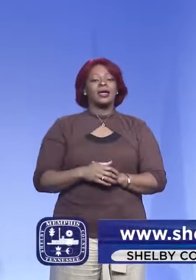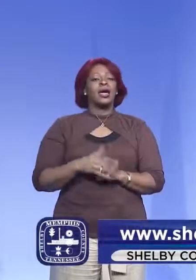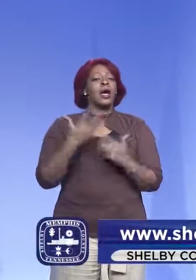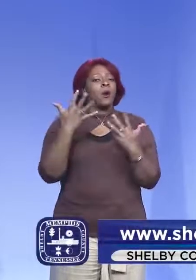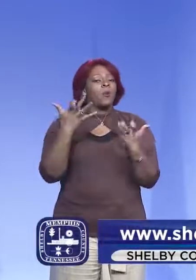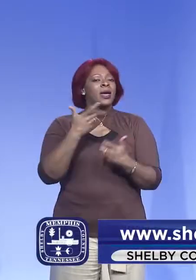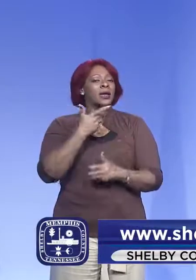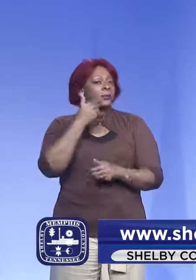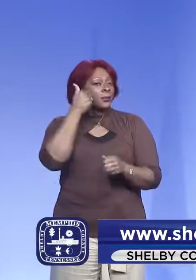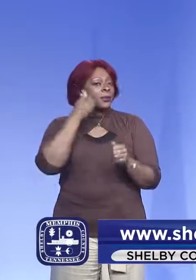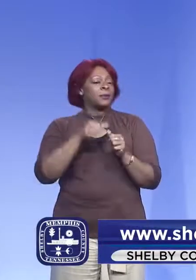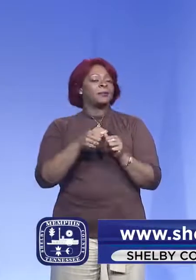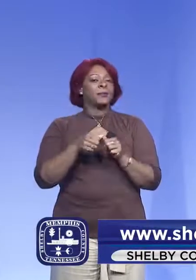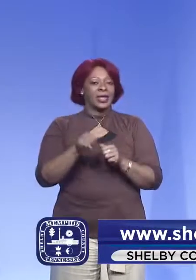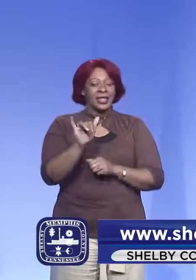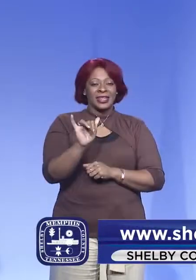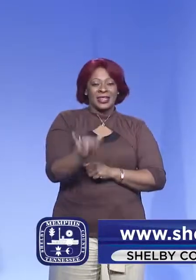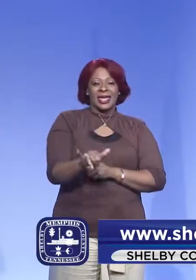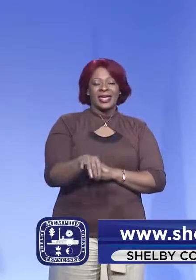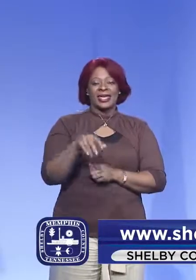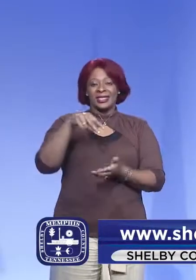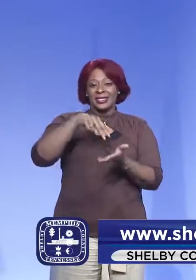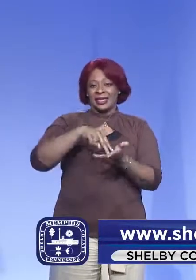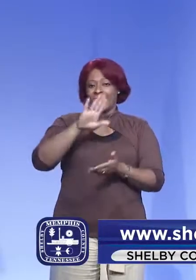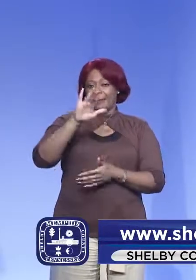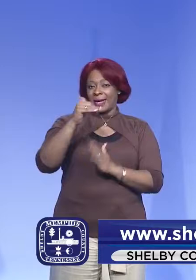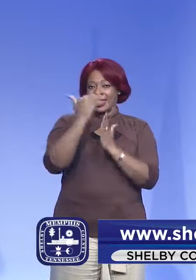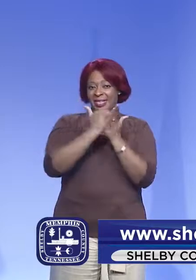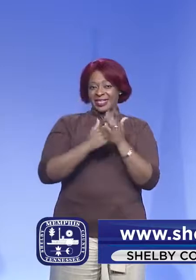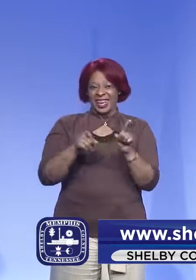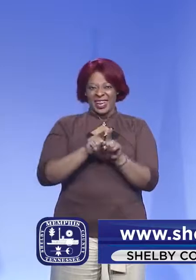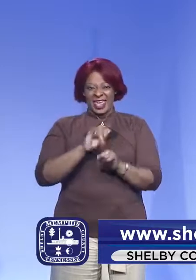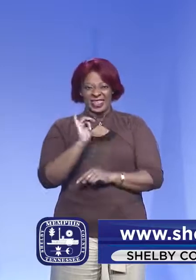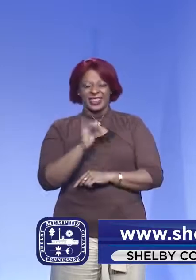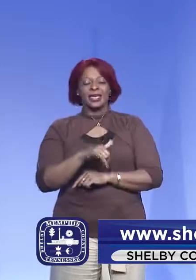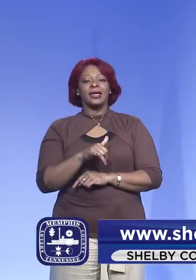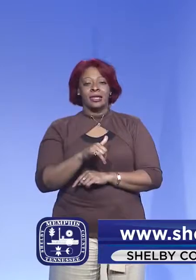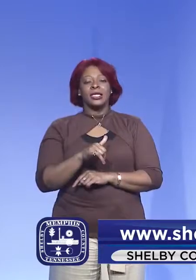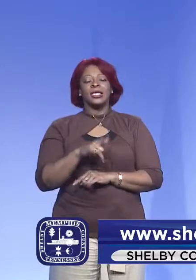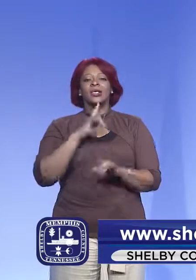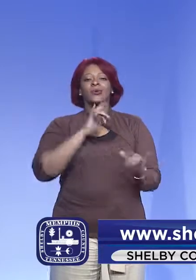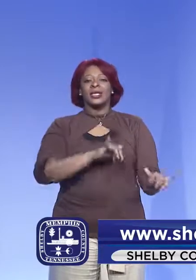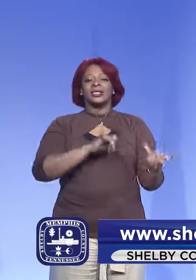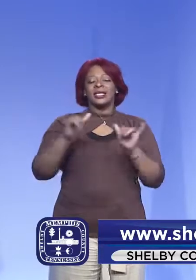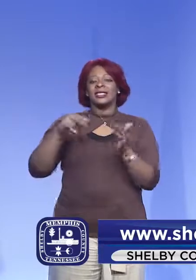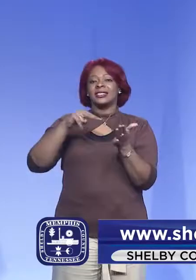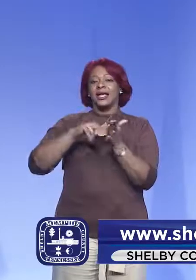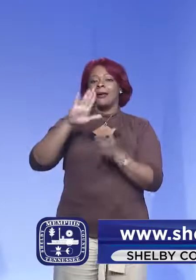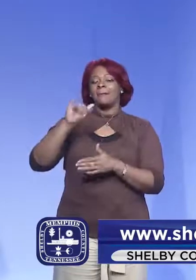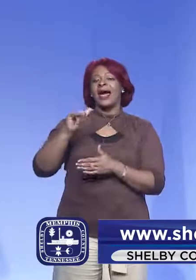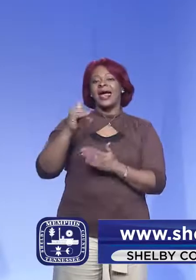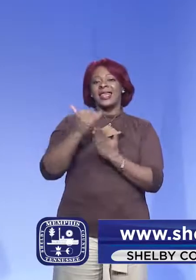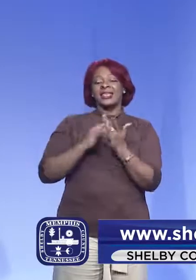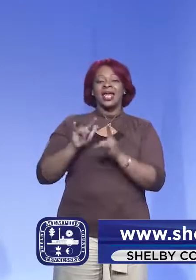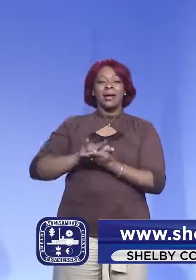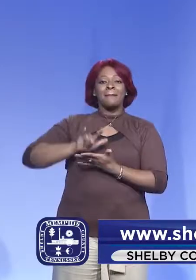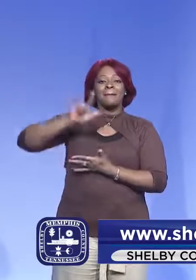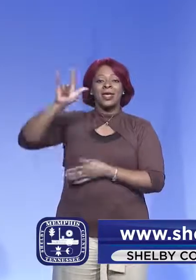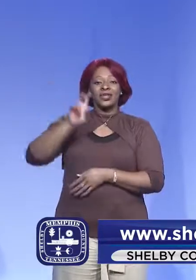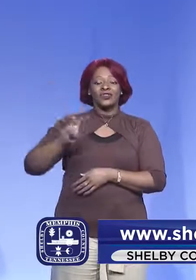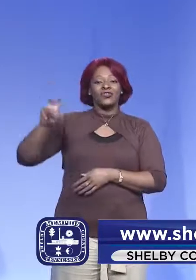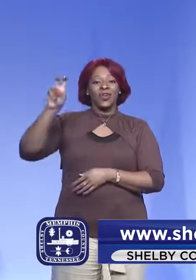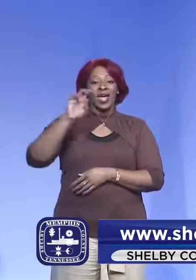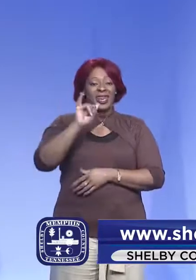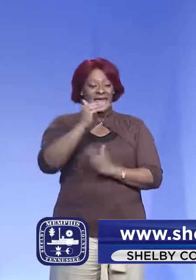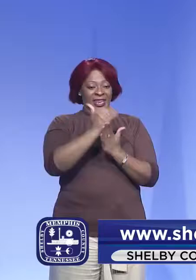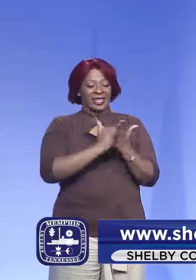also say, keep in mind that a standby list like this is pretty similar to a standby list for plane travel. This list